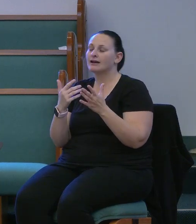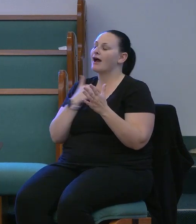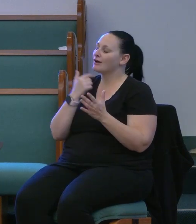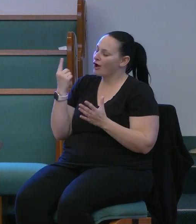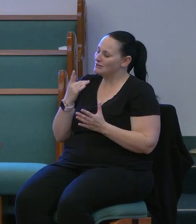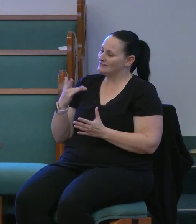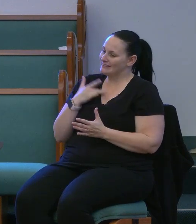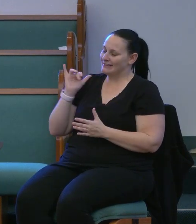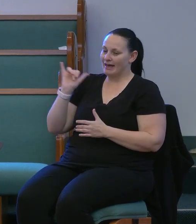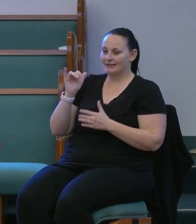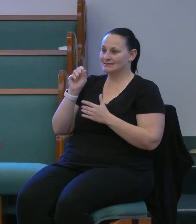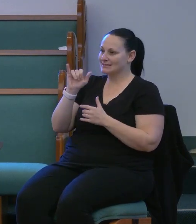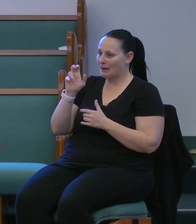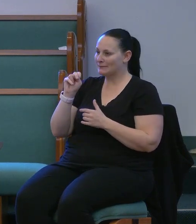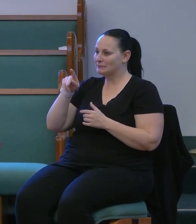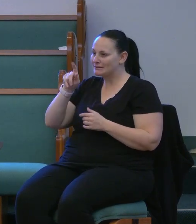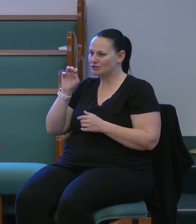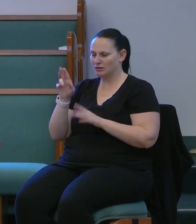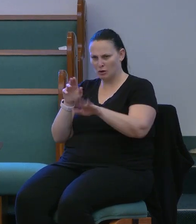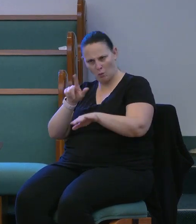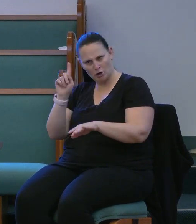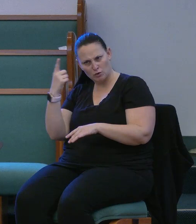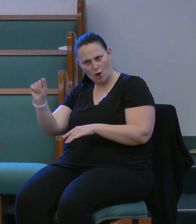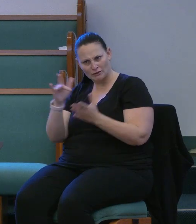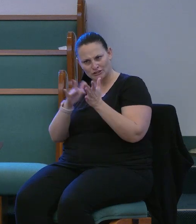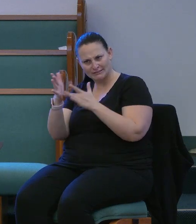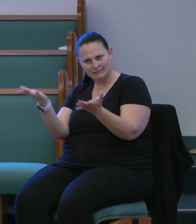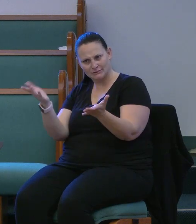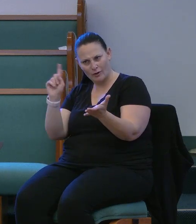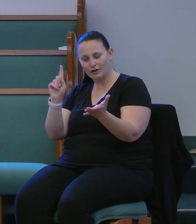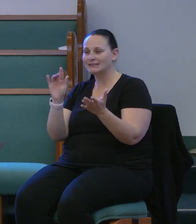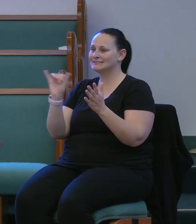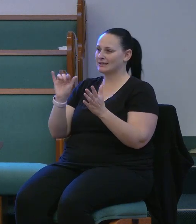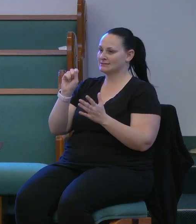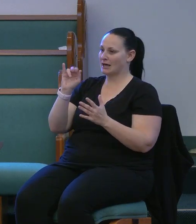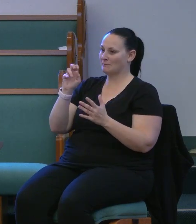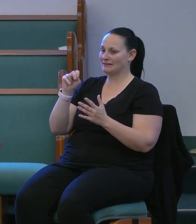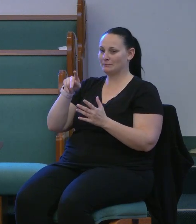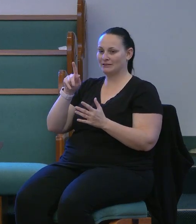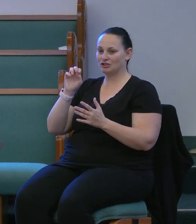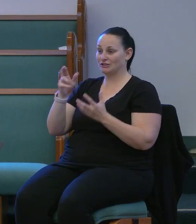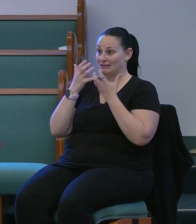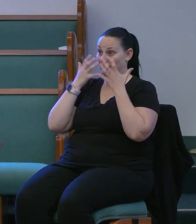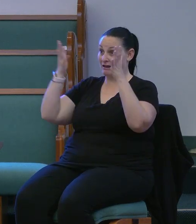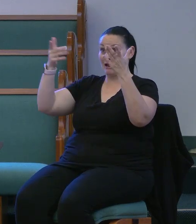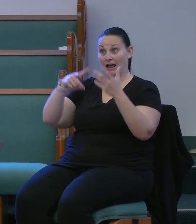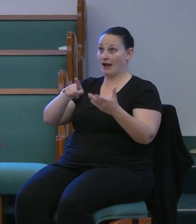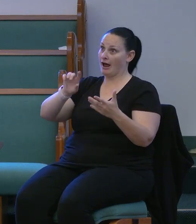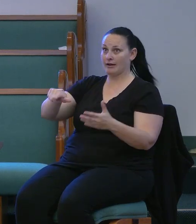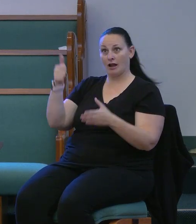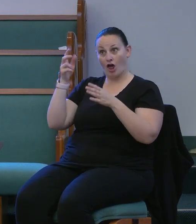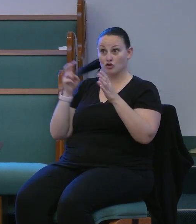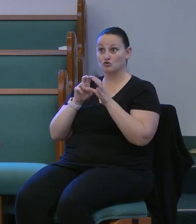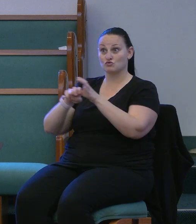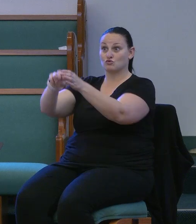always feel like when Simon Peter is, where are you going, Jesus? It's a little bit like Simon Peter yelling, it's another road trip